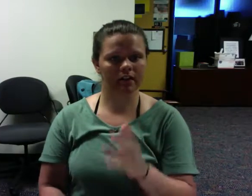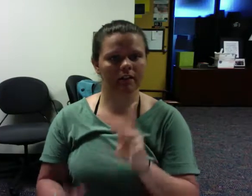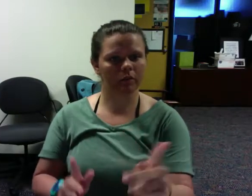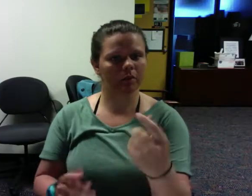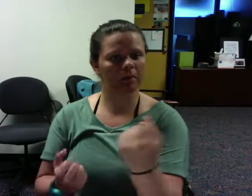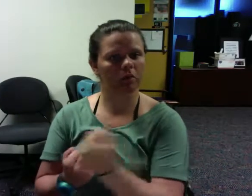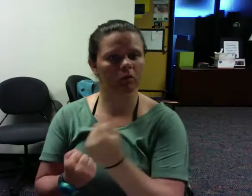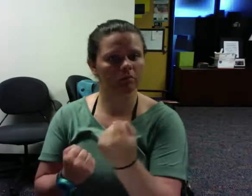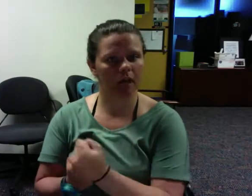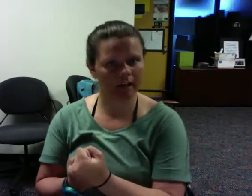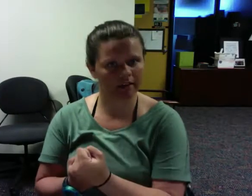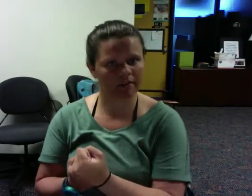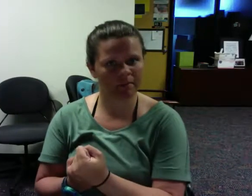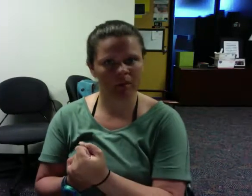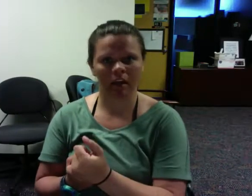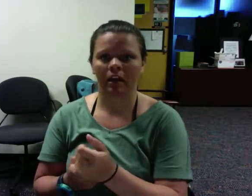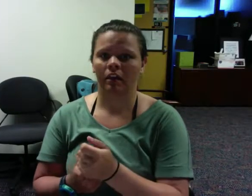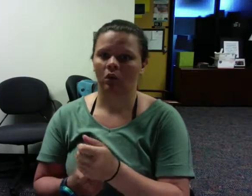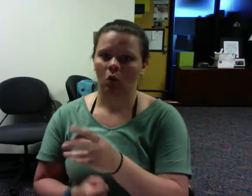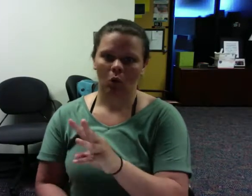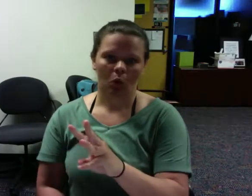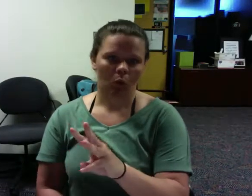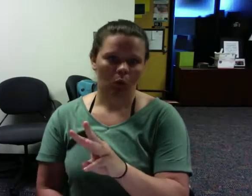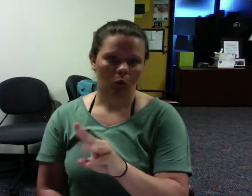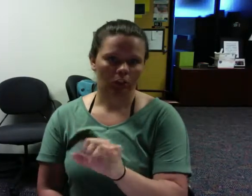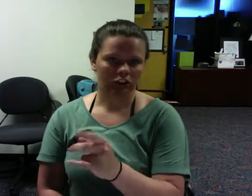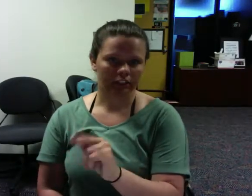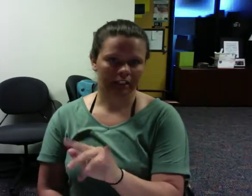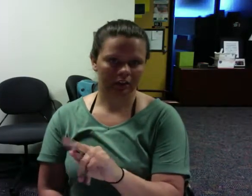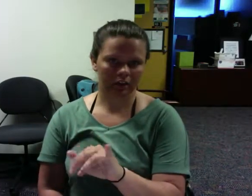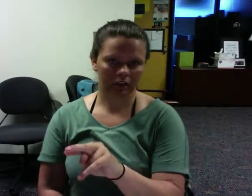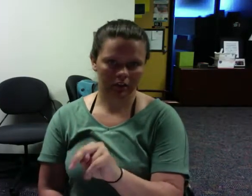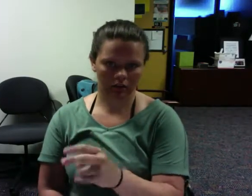Boston. So Washington goes to Boston.